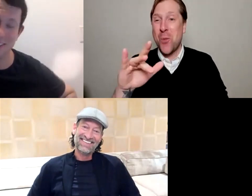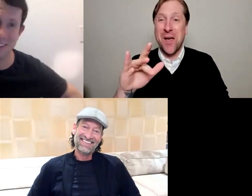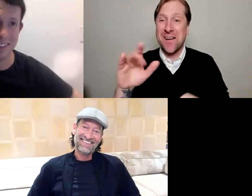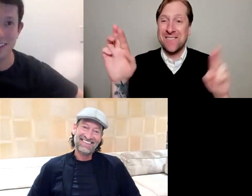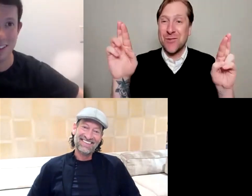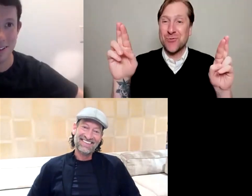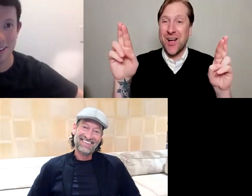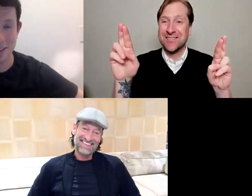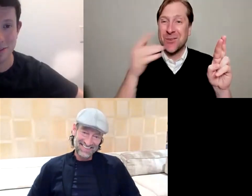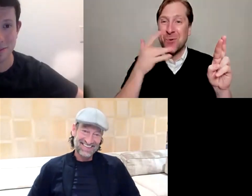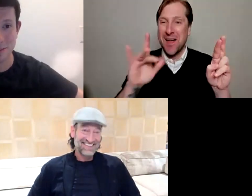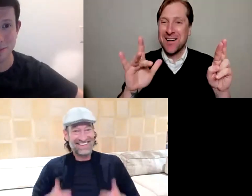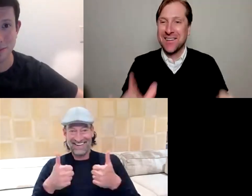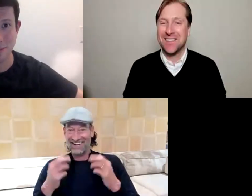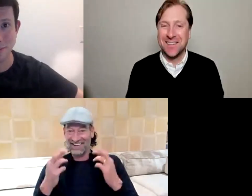crossed.